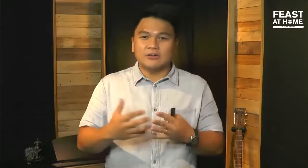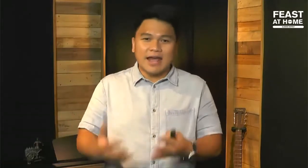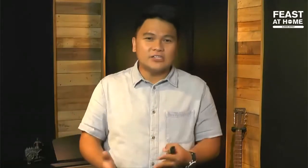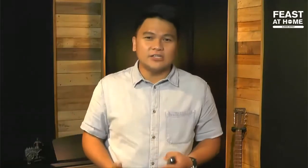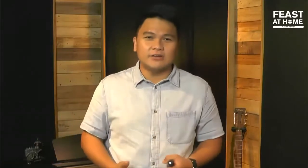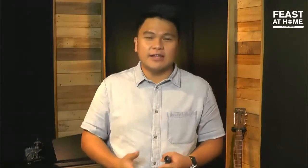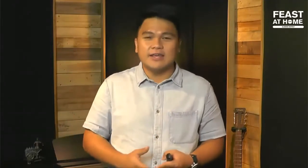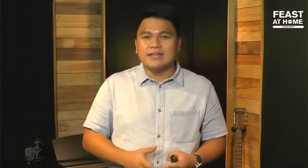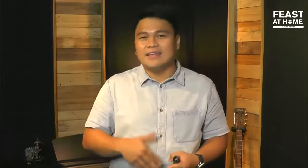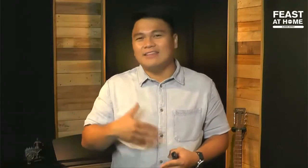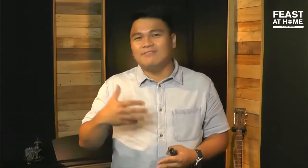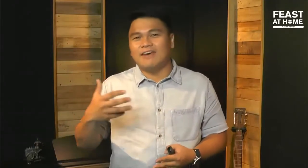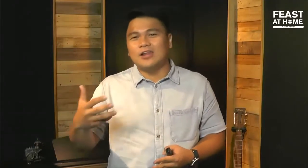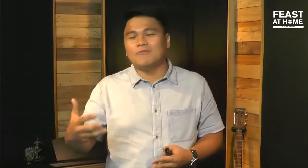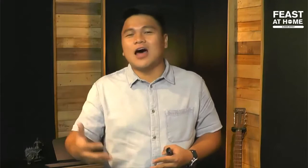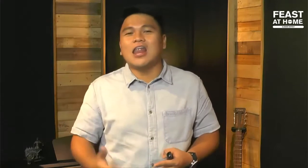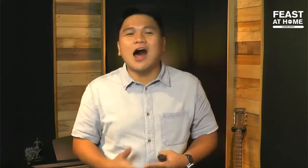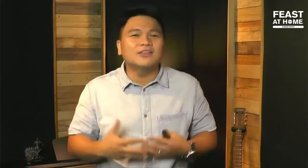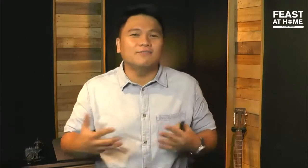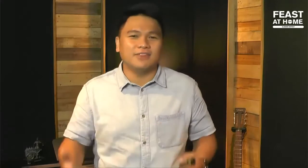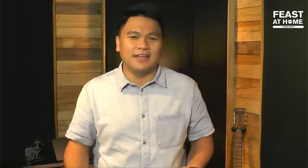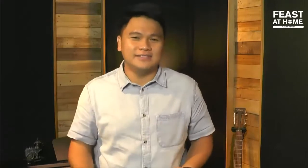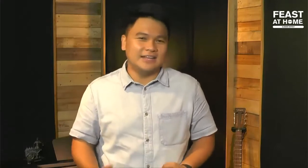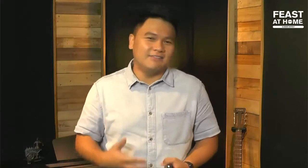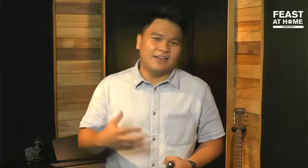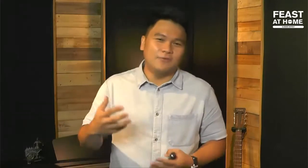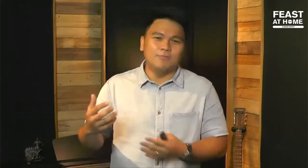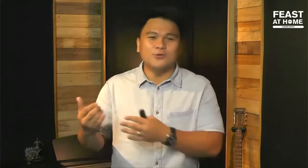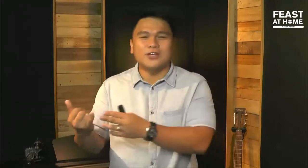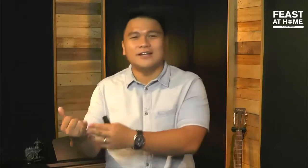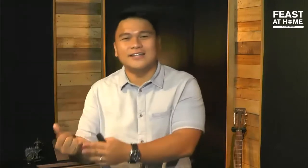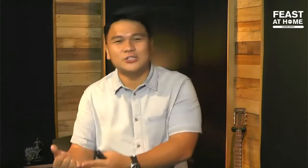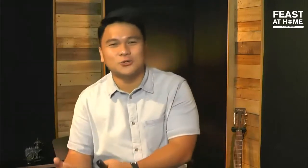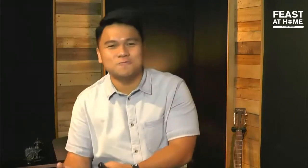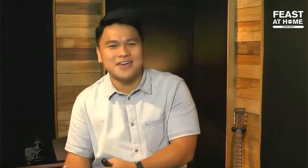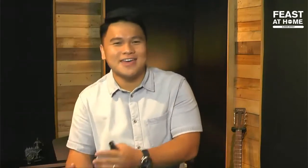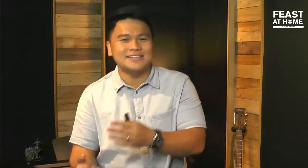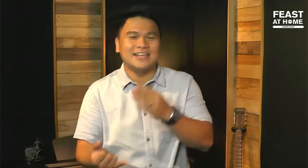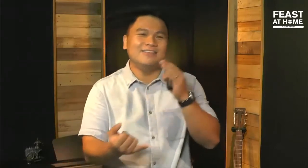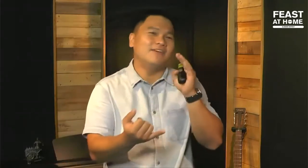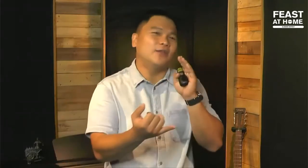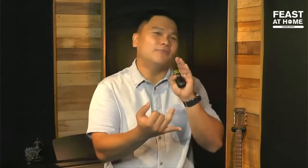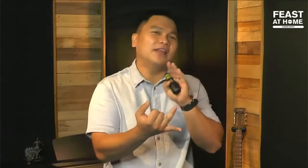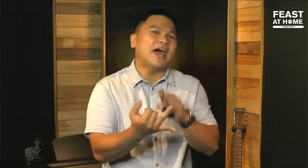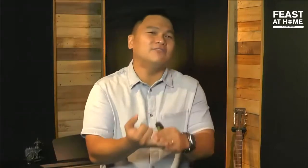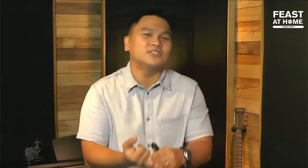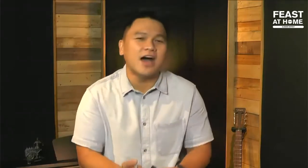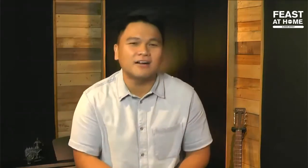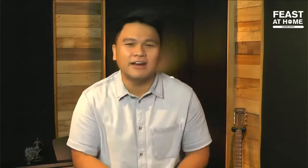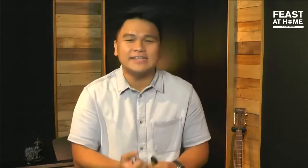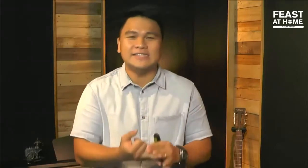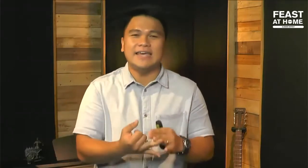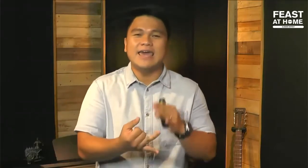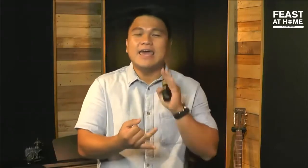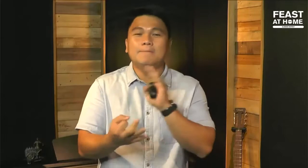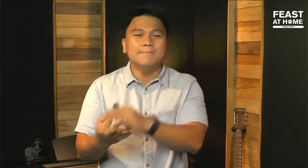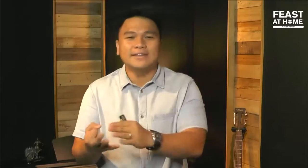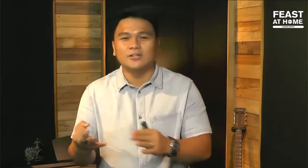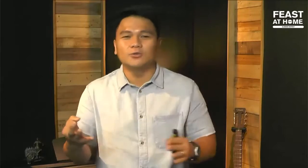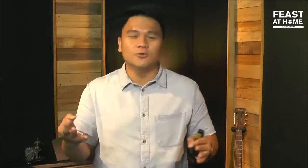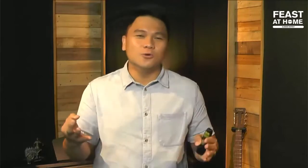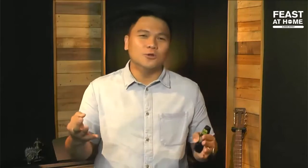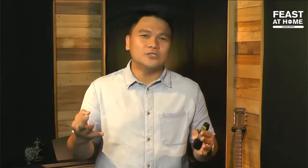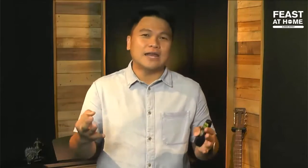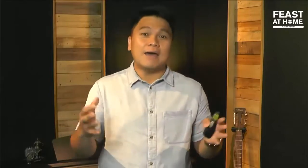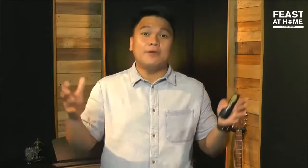his grandchildren, they develop a lot of things. They develop musical instruments, they develop livestock raising, and